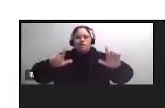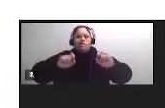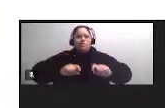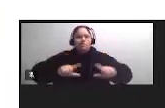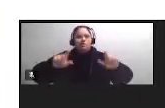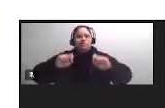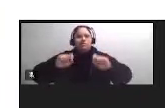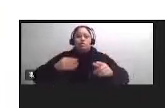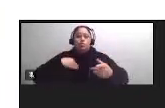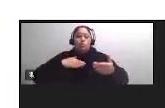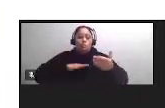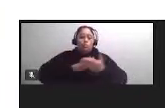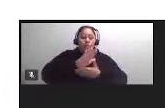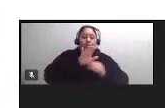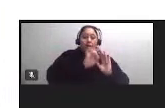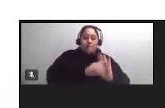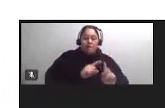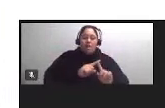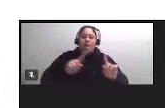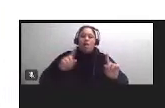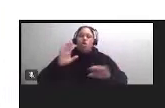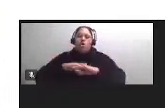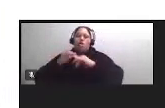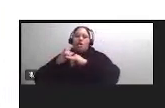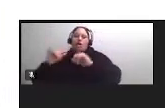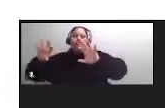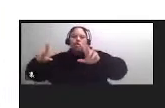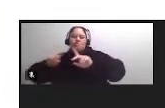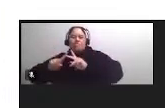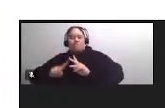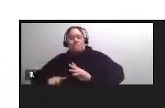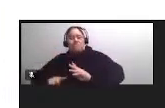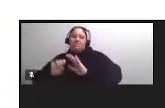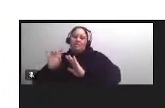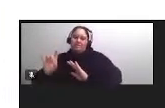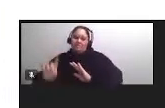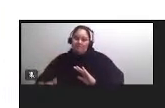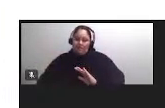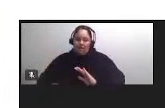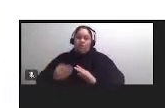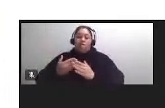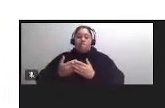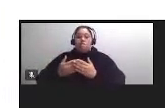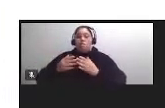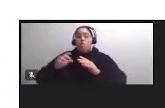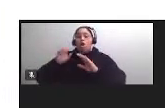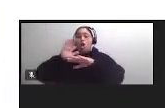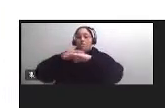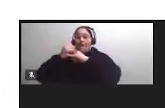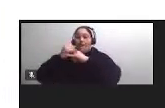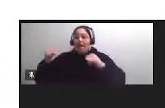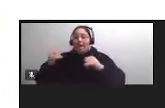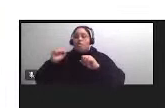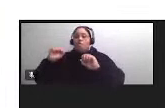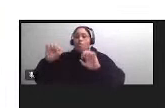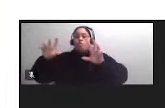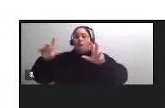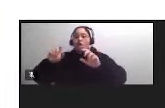and broadcast media. And for the broadcast media, we often also get